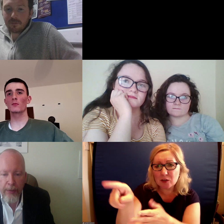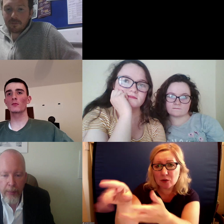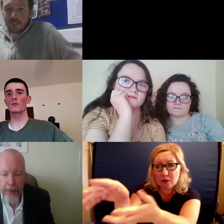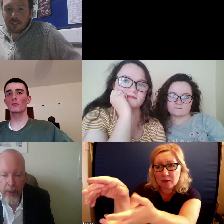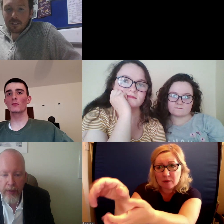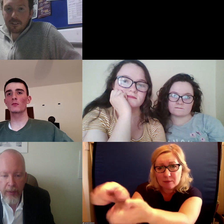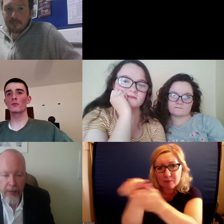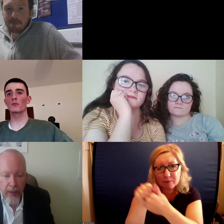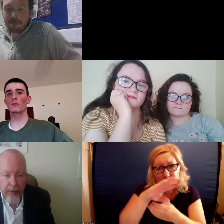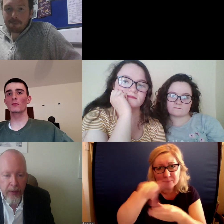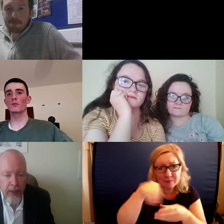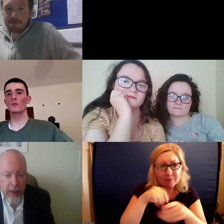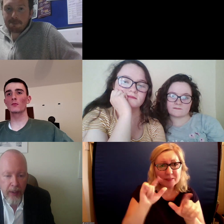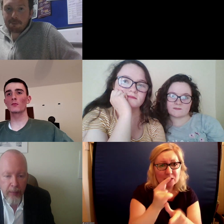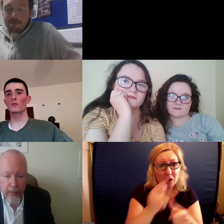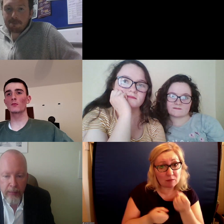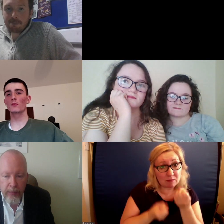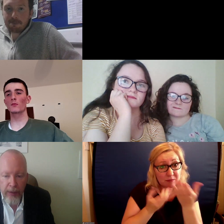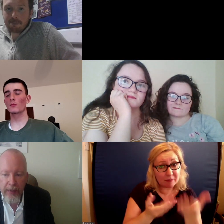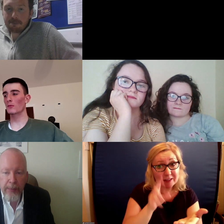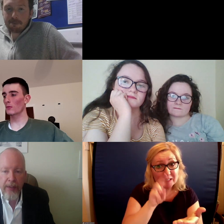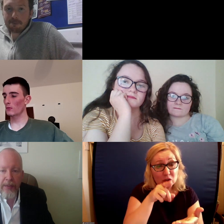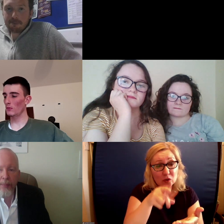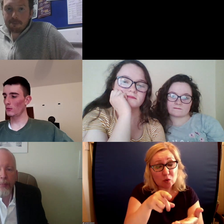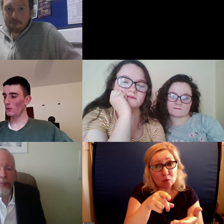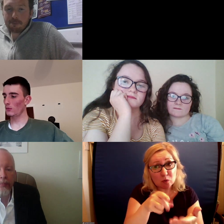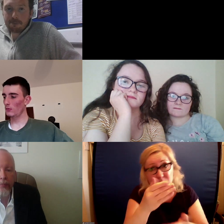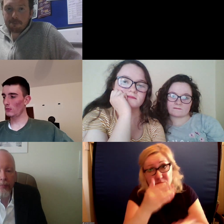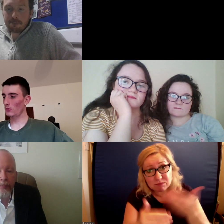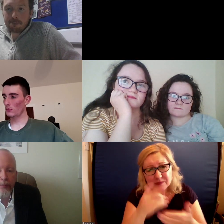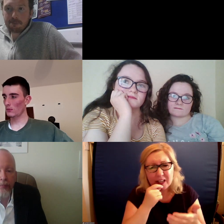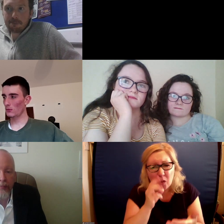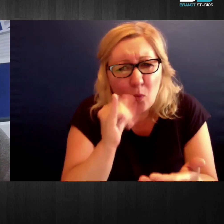that allows you to put yourself in the place of others? Tell us about this process.